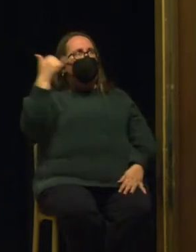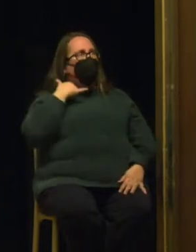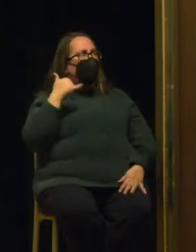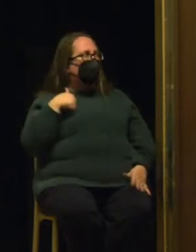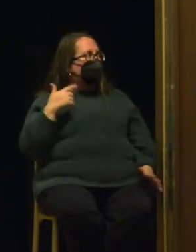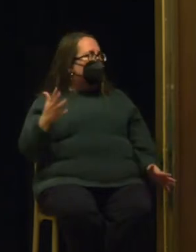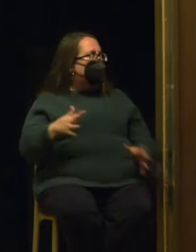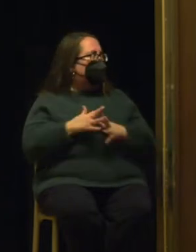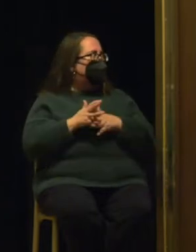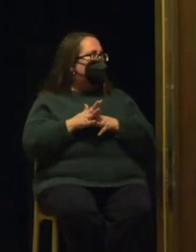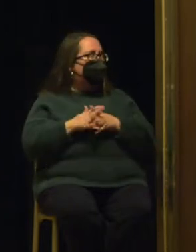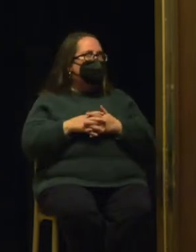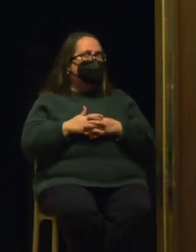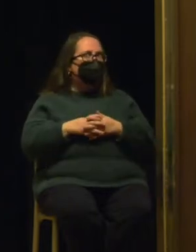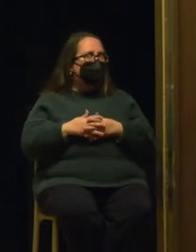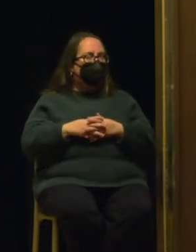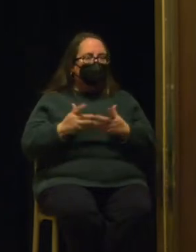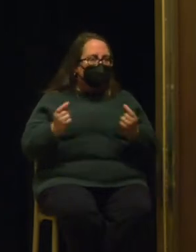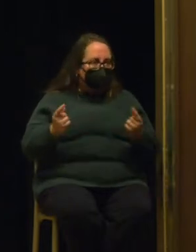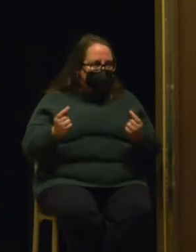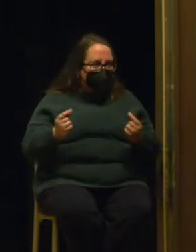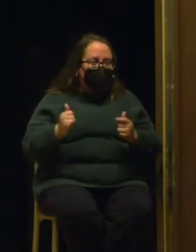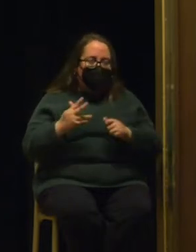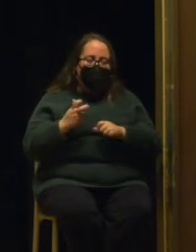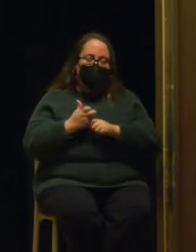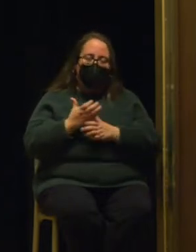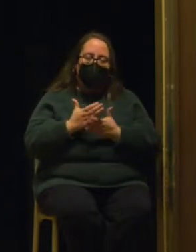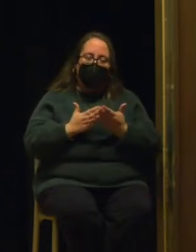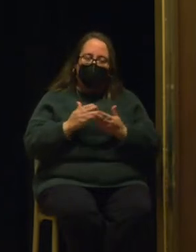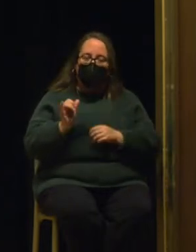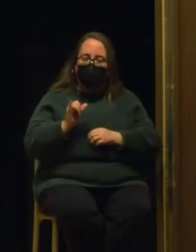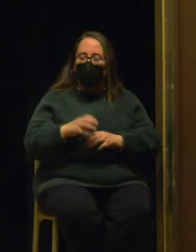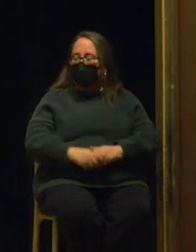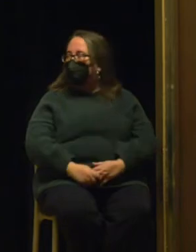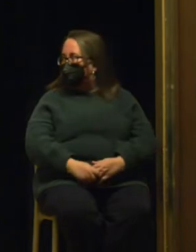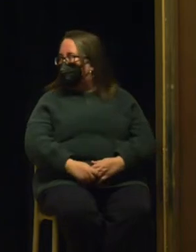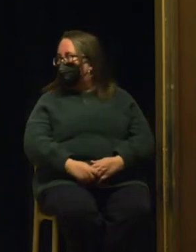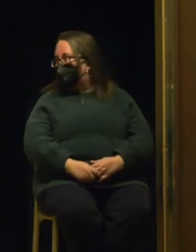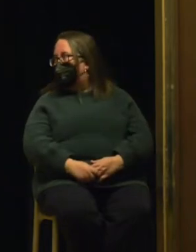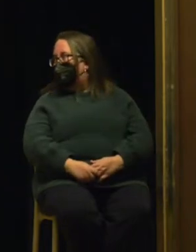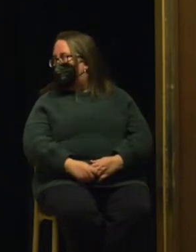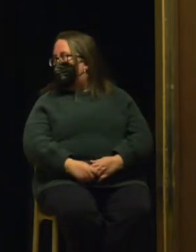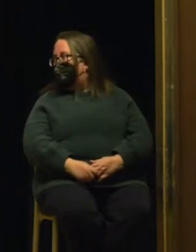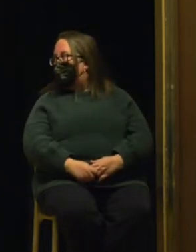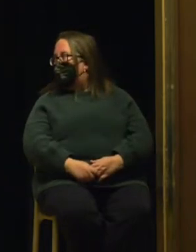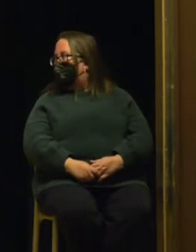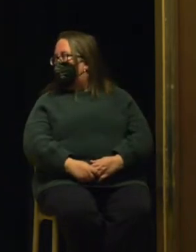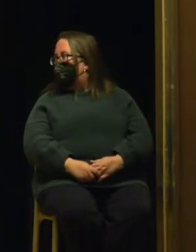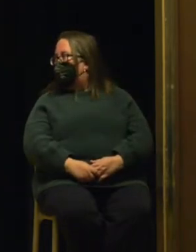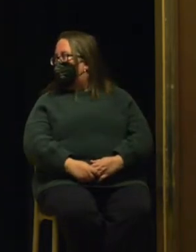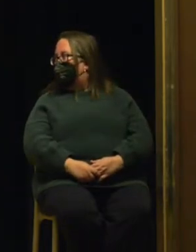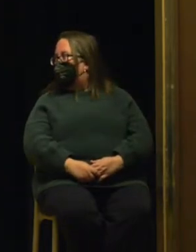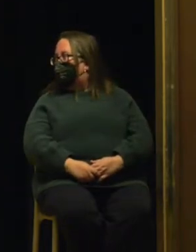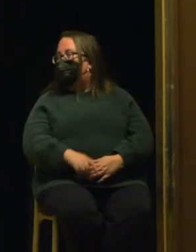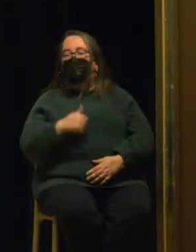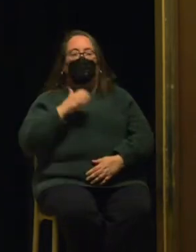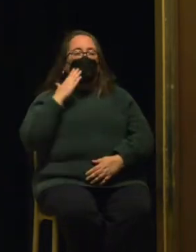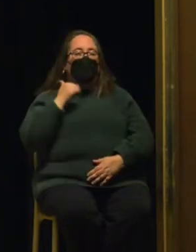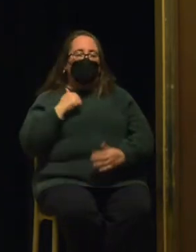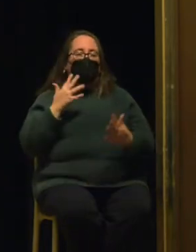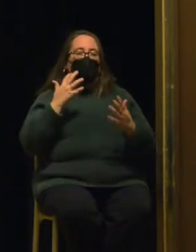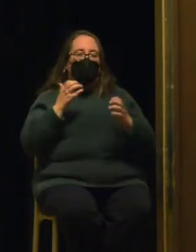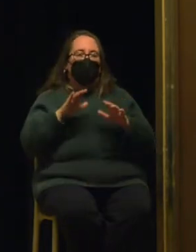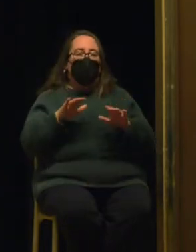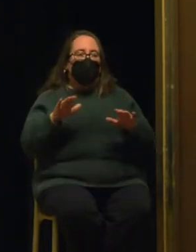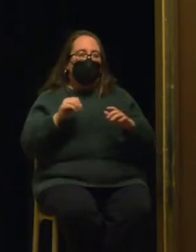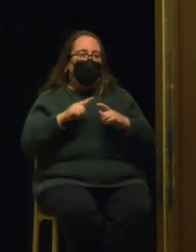even call me. And so that was a hard transition. But again, like I said at the beginning, I knew I wanted children and I just had